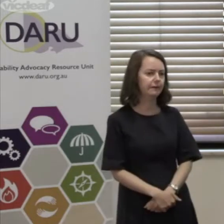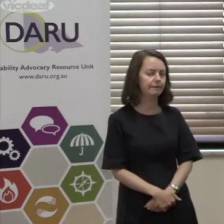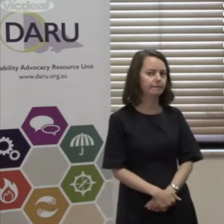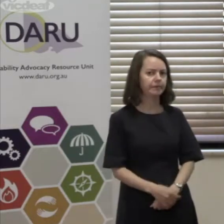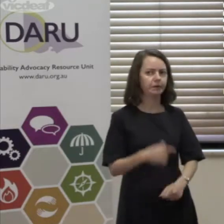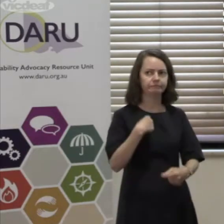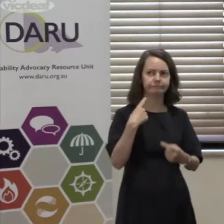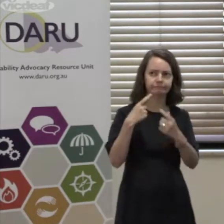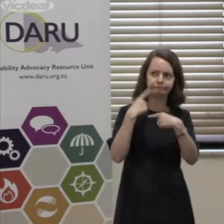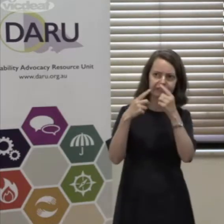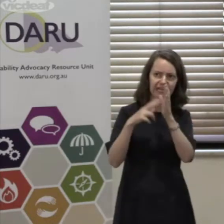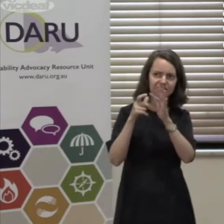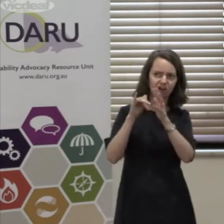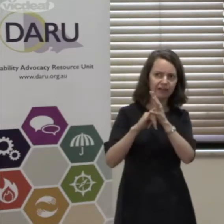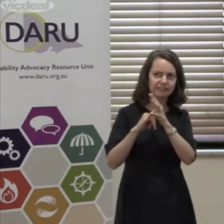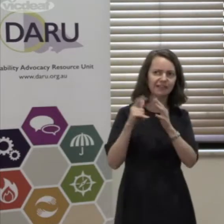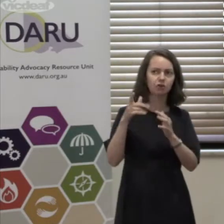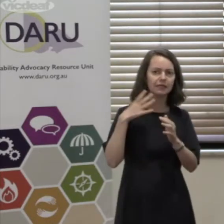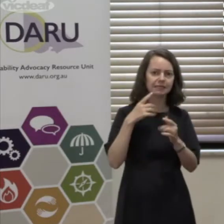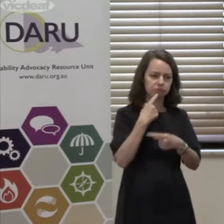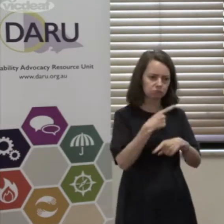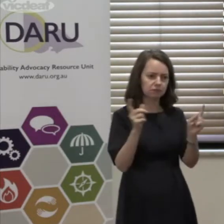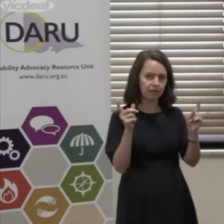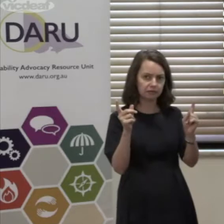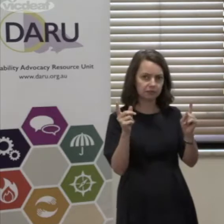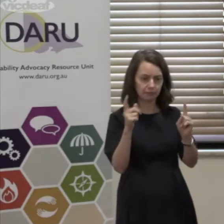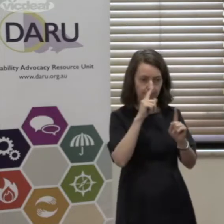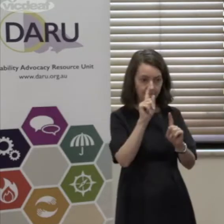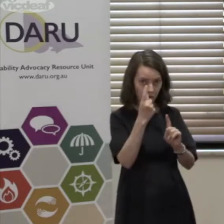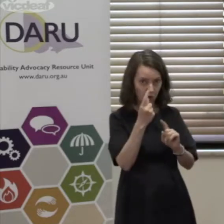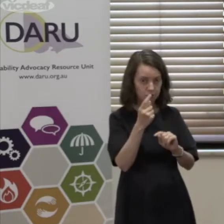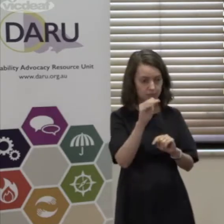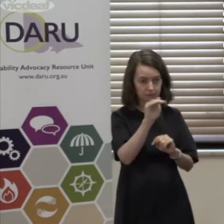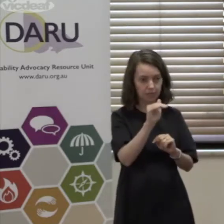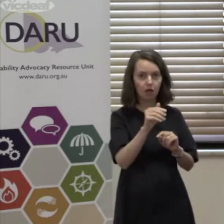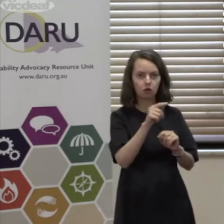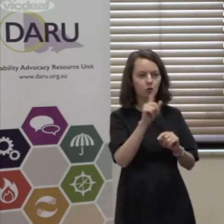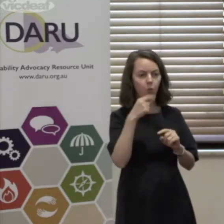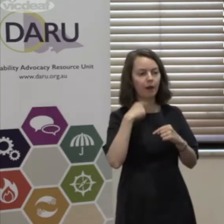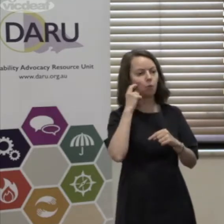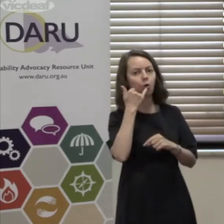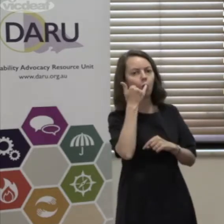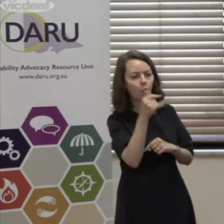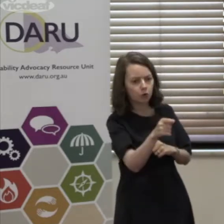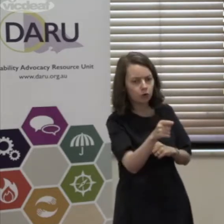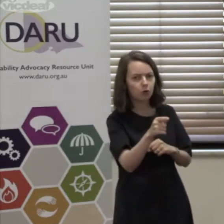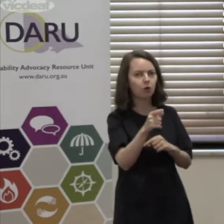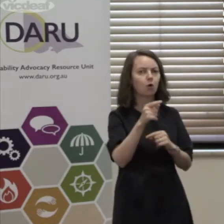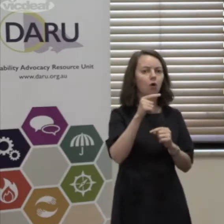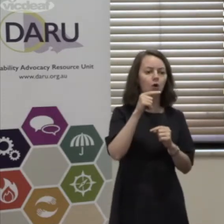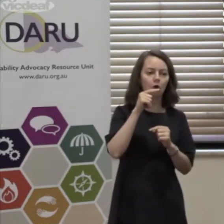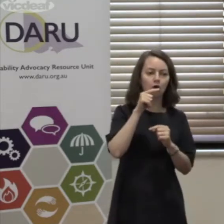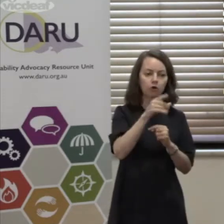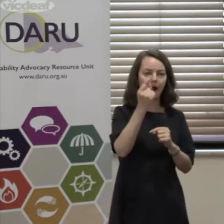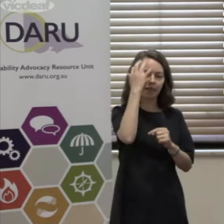some sort of just straightforward information that says, are you going to get a phone call and what you might want to do or think about before you get that phone call.